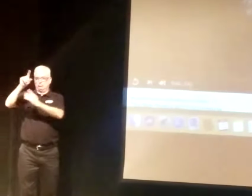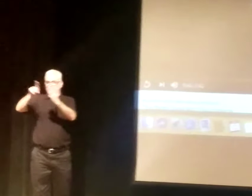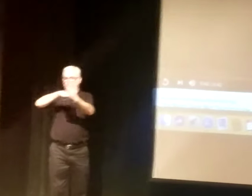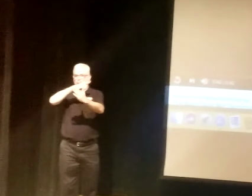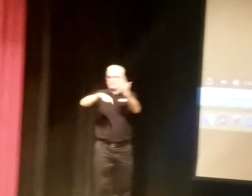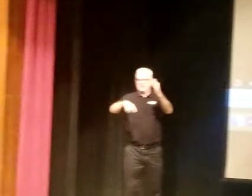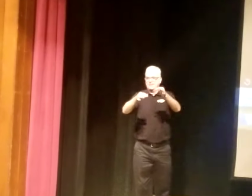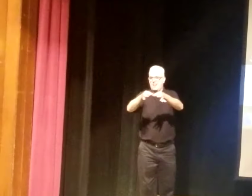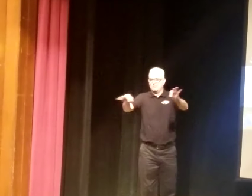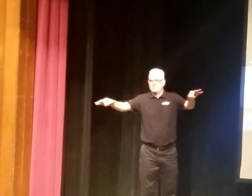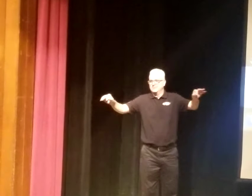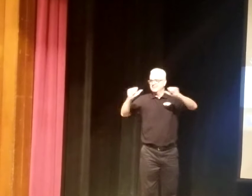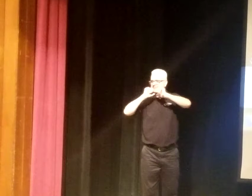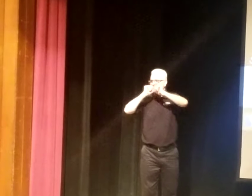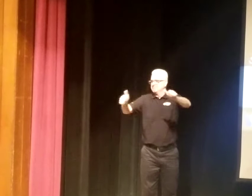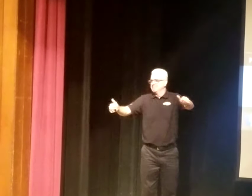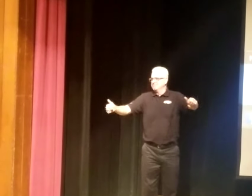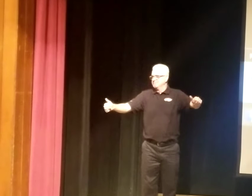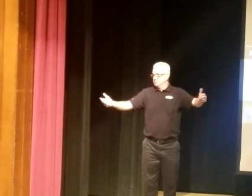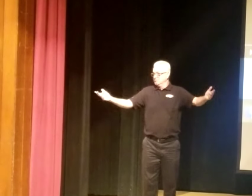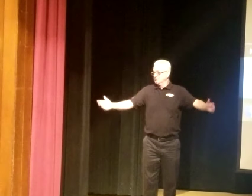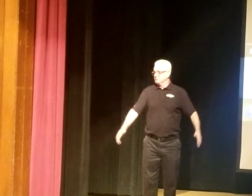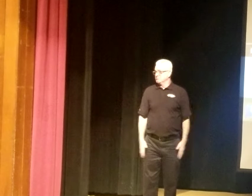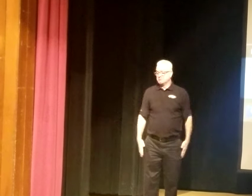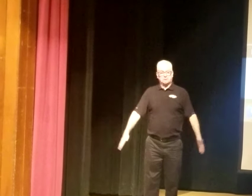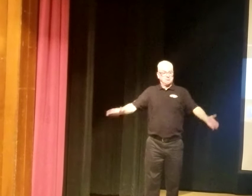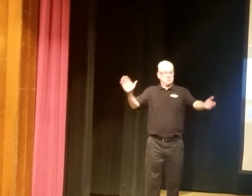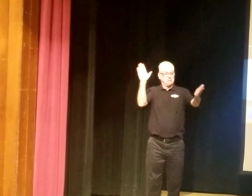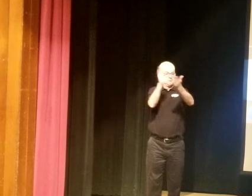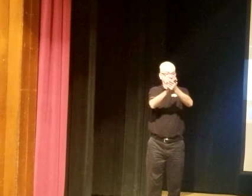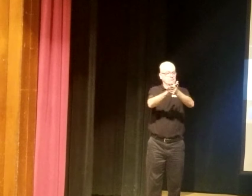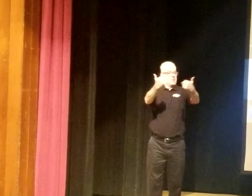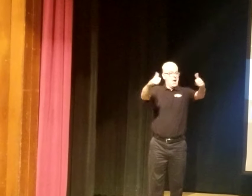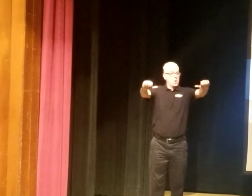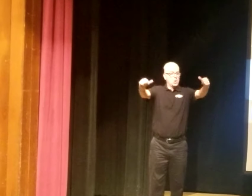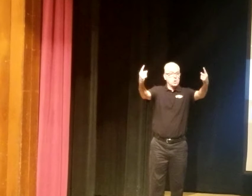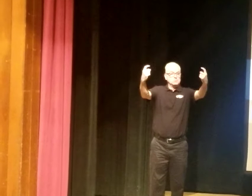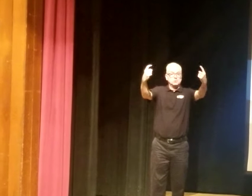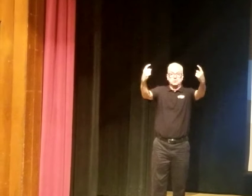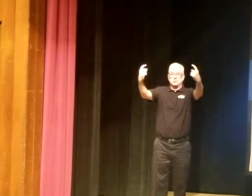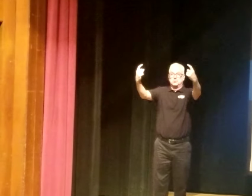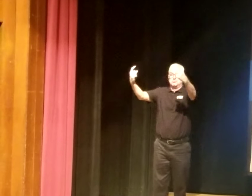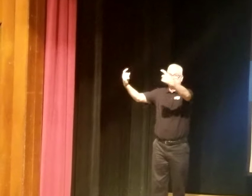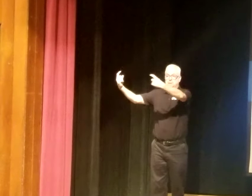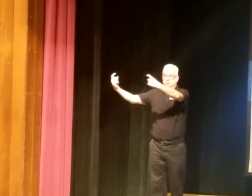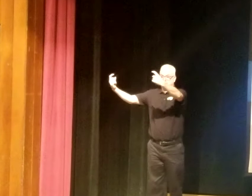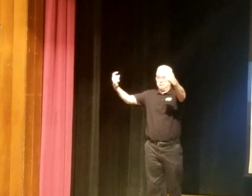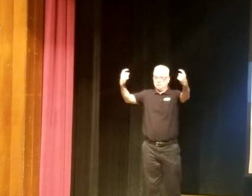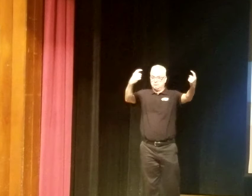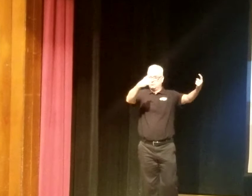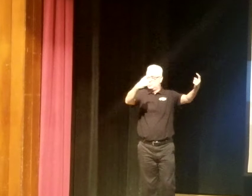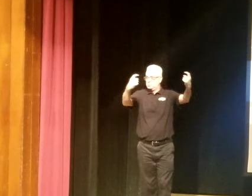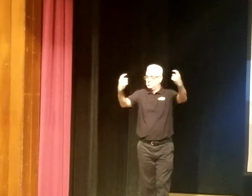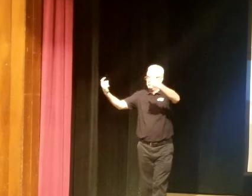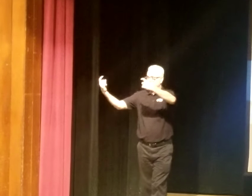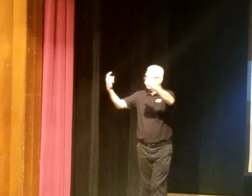So the brain does not discriminate against language. It doesn't. Okay, so any questions? Any